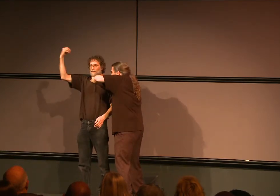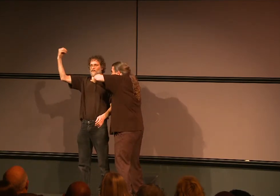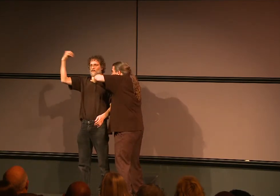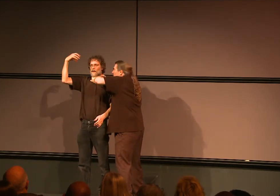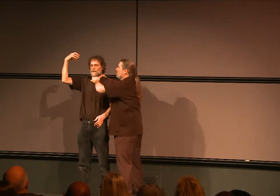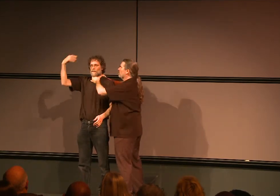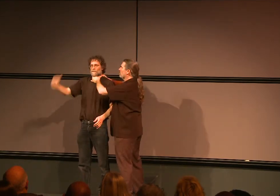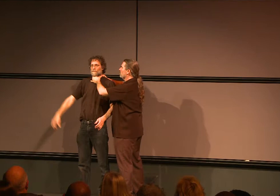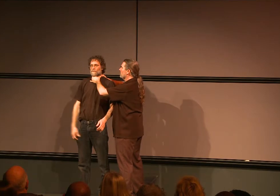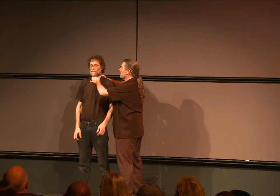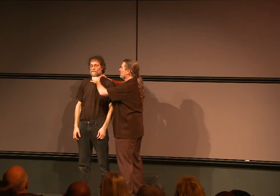sun.